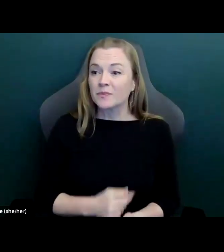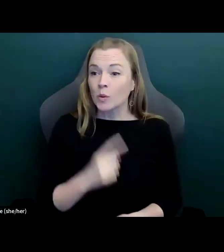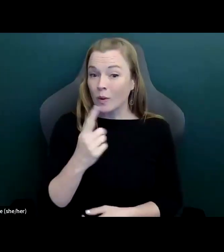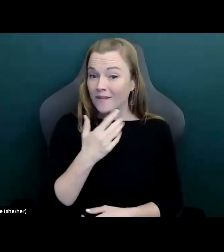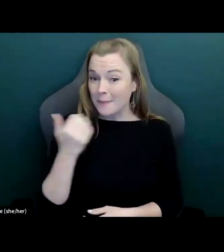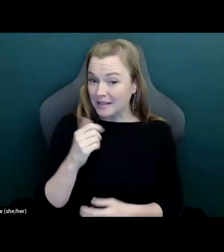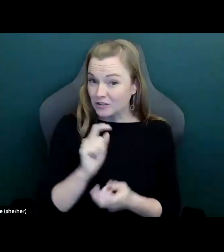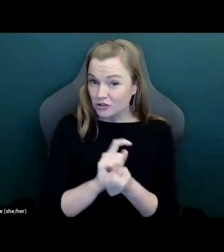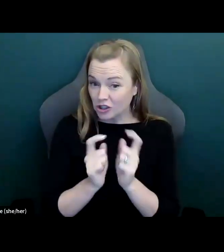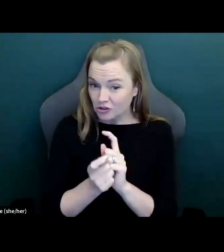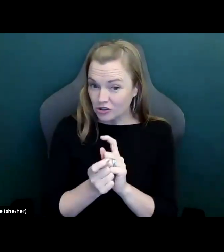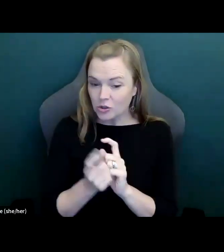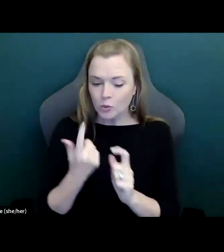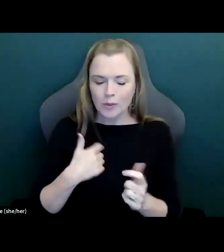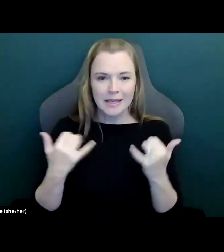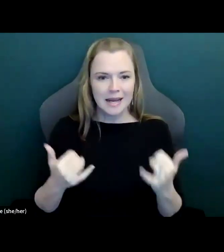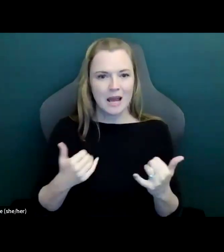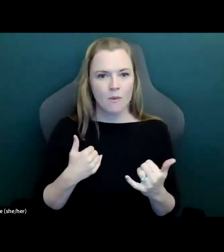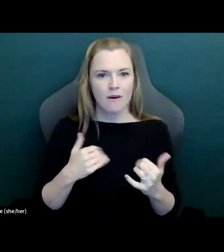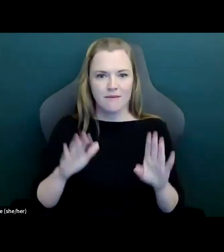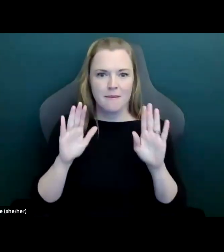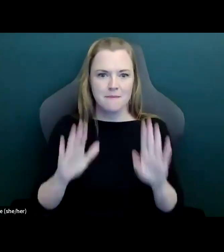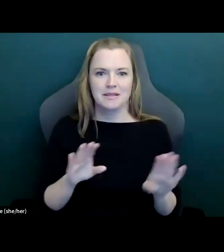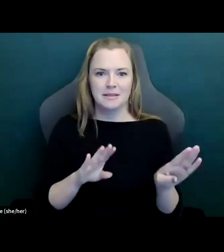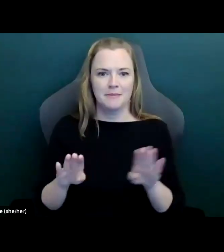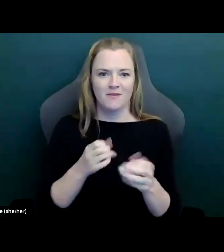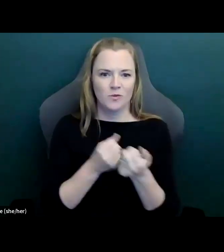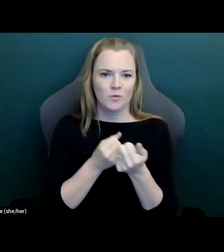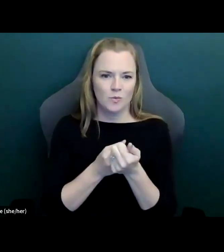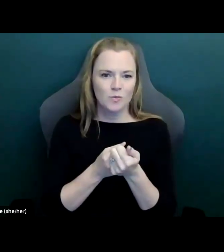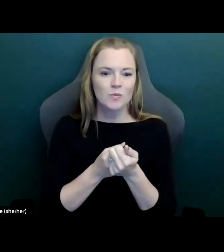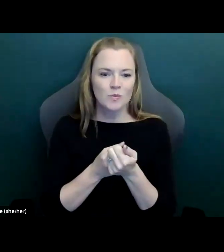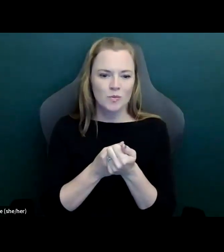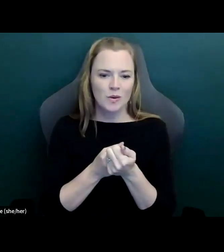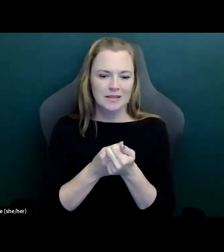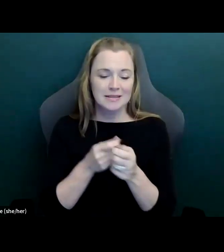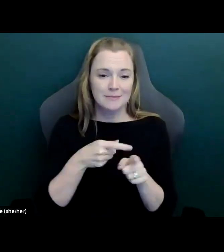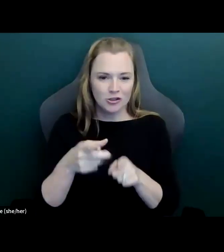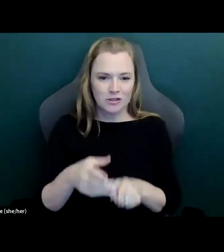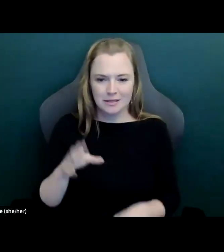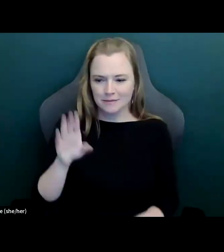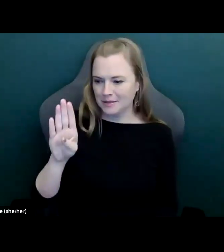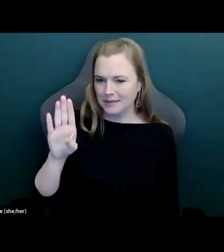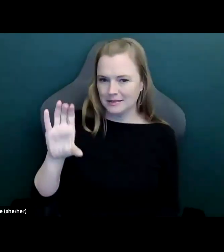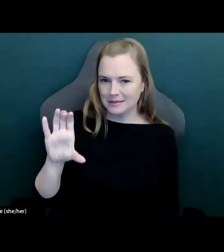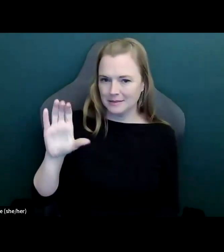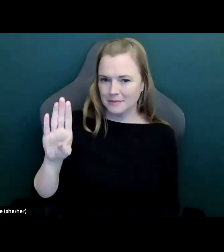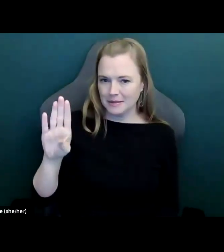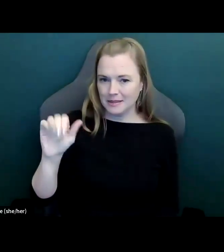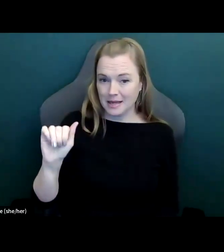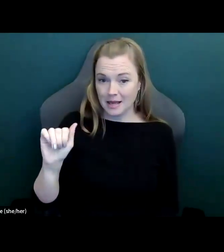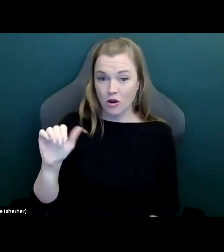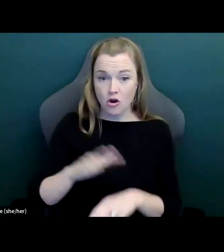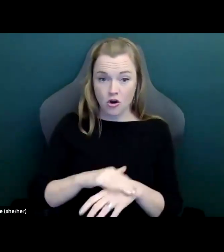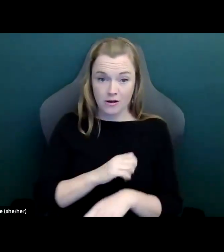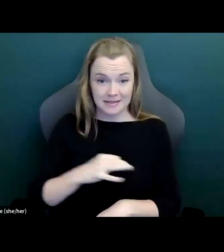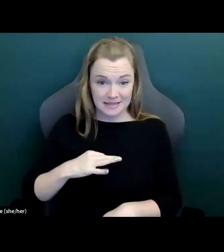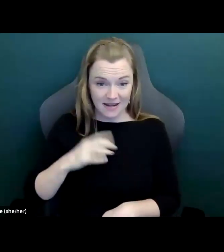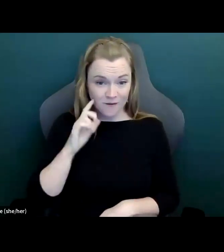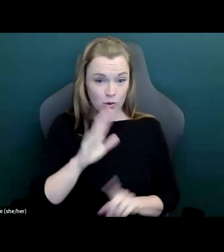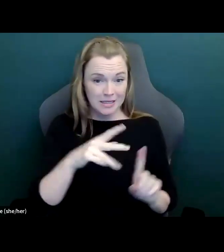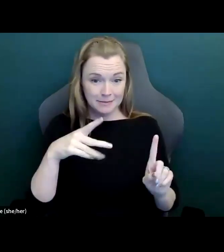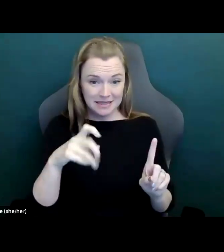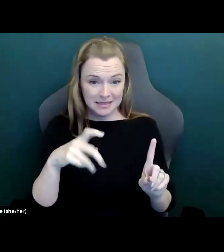that we now have an amazing behavior support specialist, a BCBA, on staff as part of Nick's person-centered plan, which has made